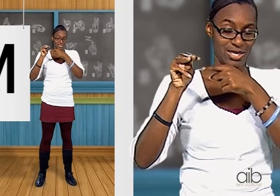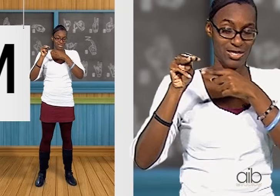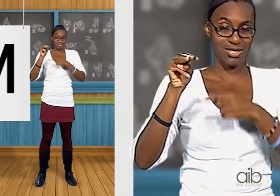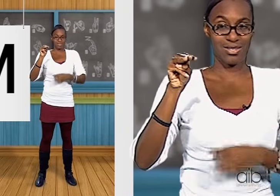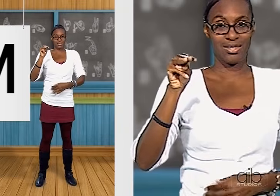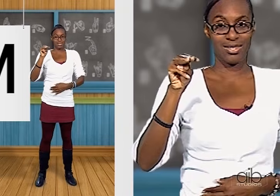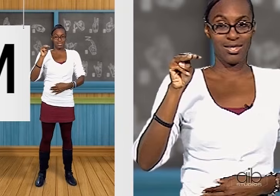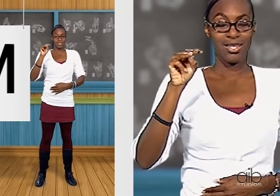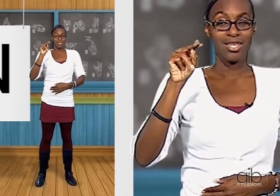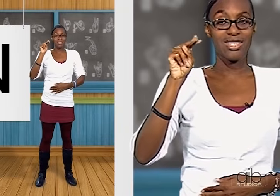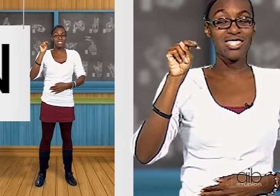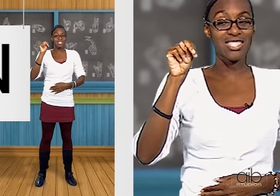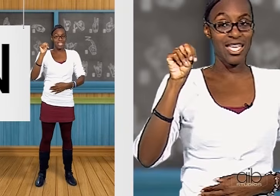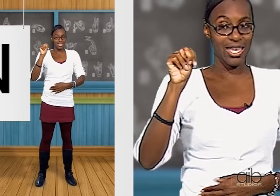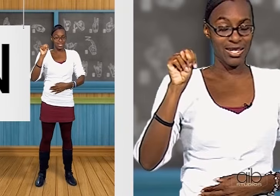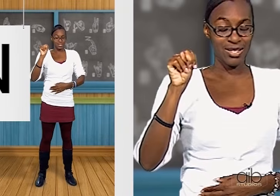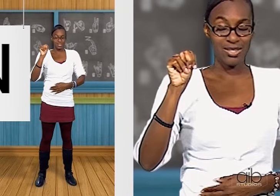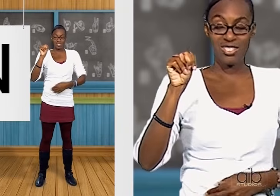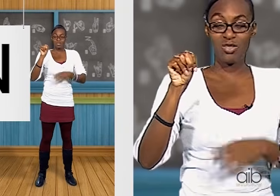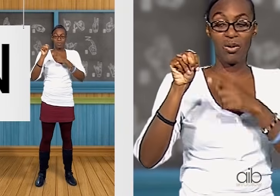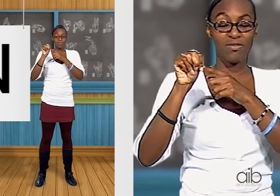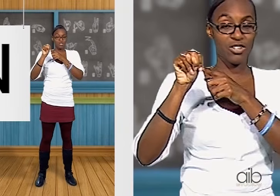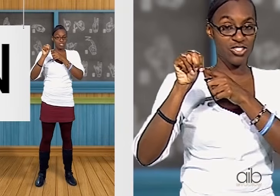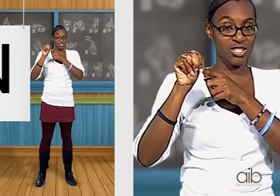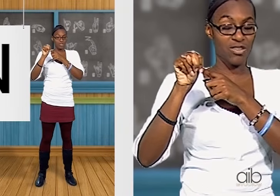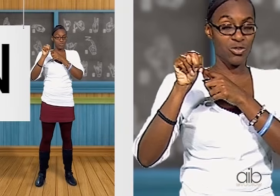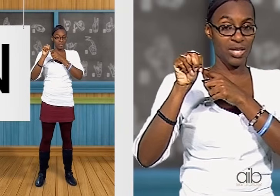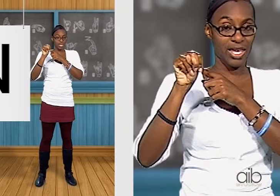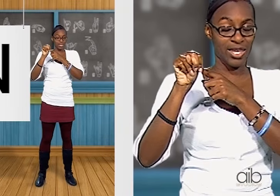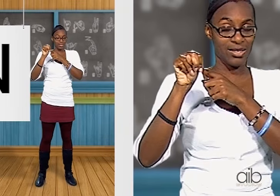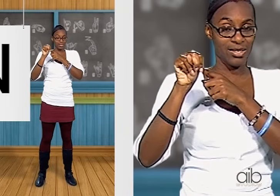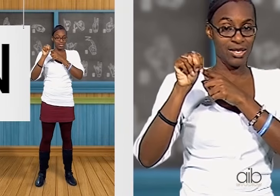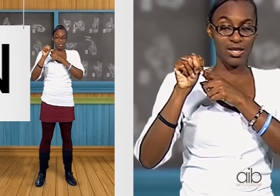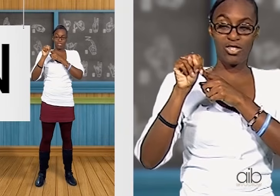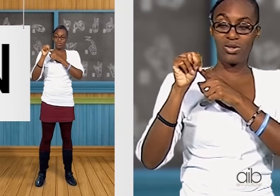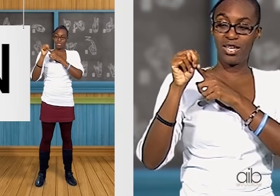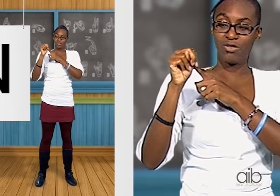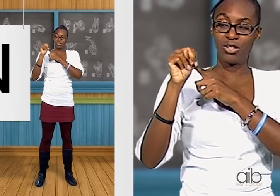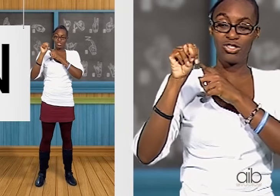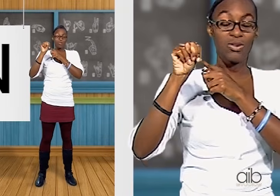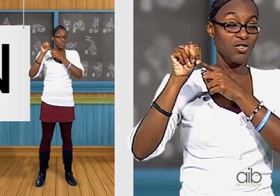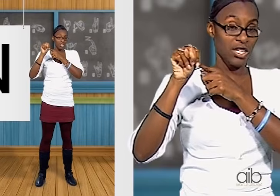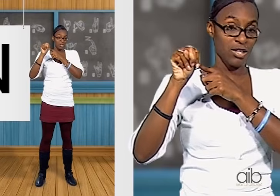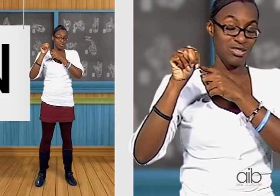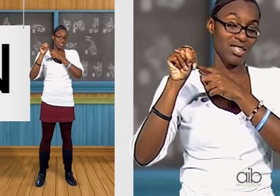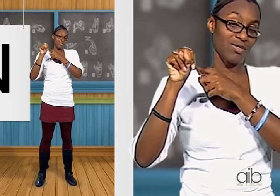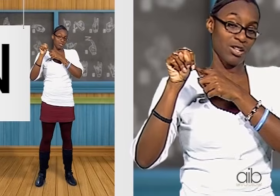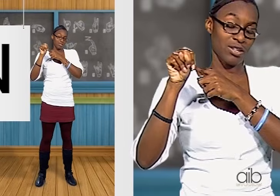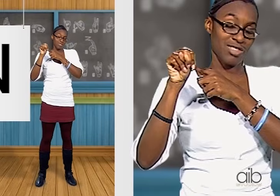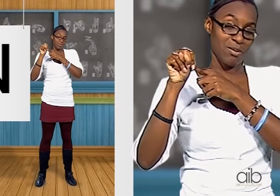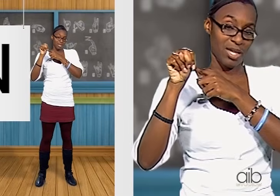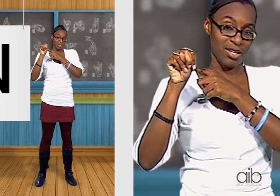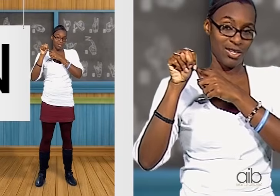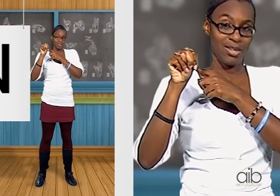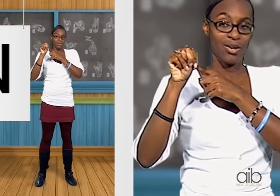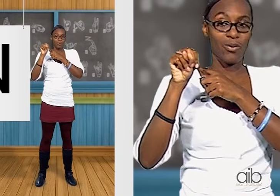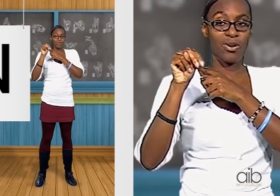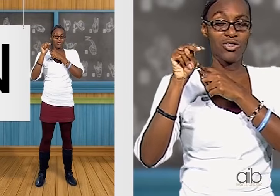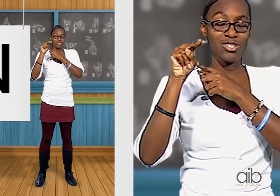this. This is N. This is one version of doing N. Like you give your 2 fingers, give your thumb a hug. Or you could do